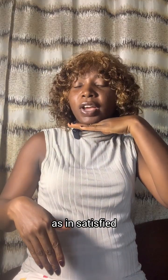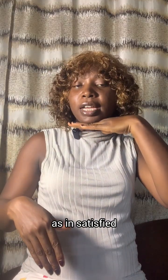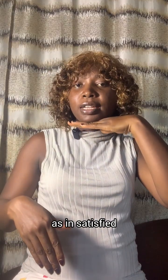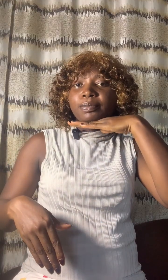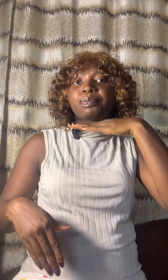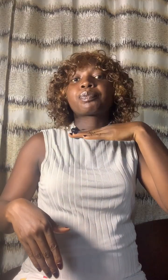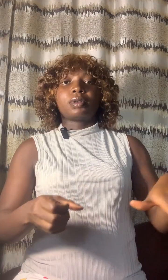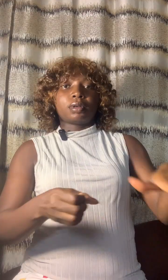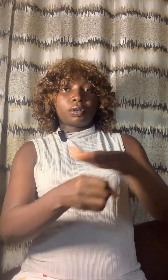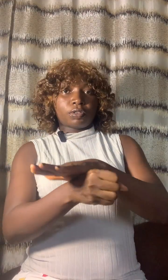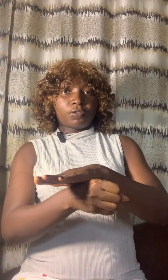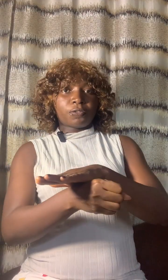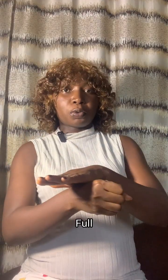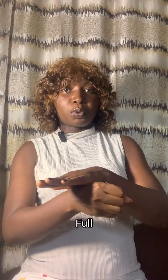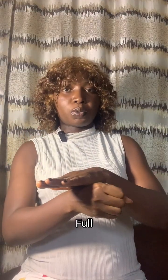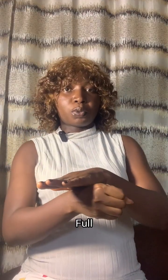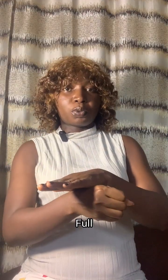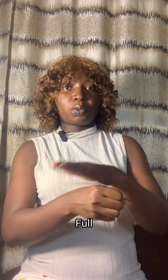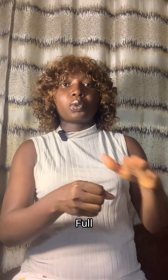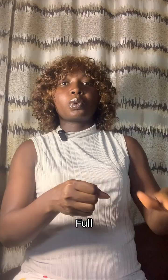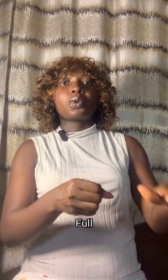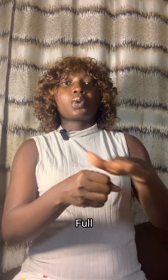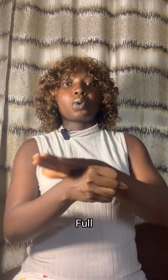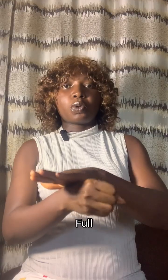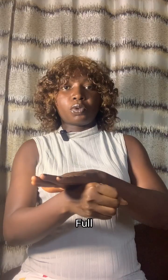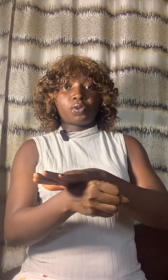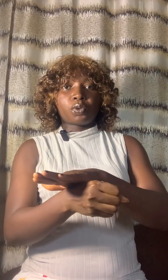satisfied, full, full.